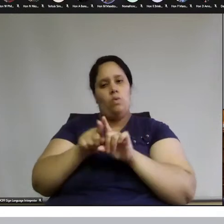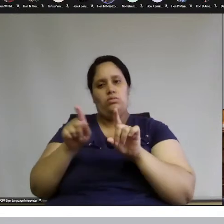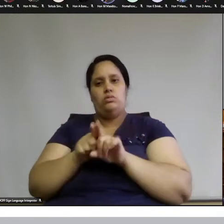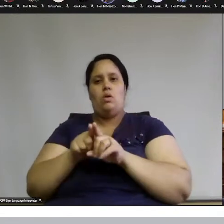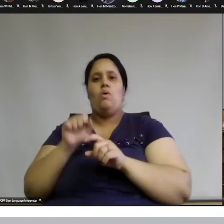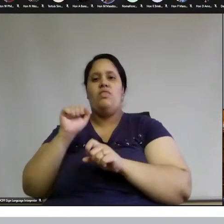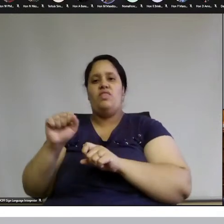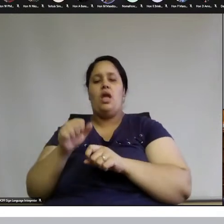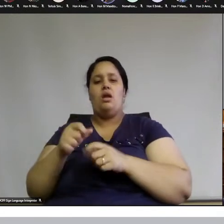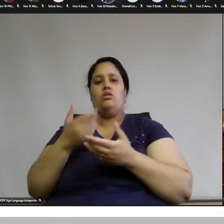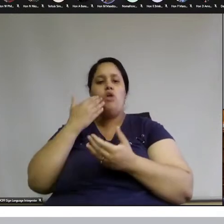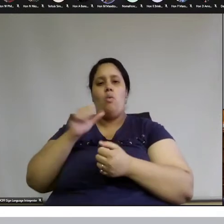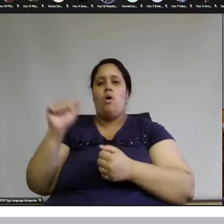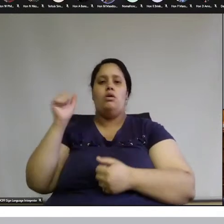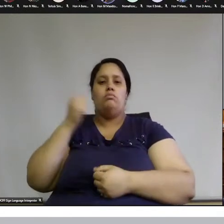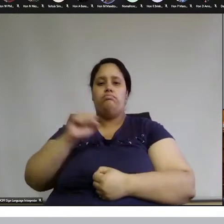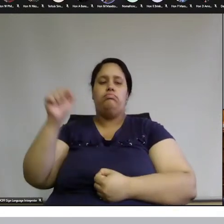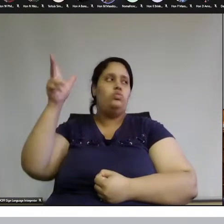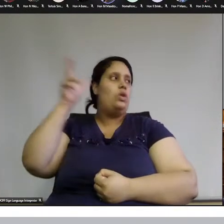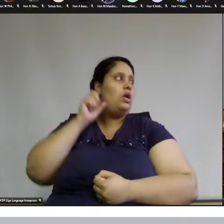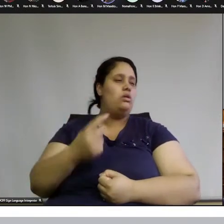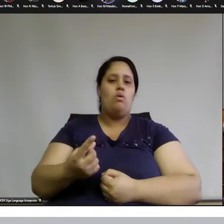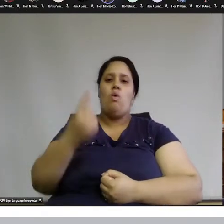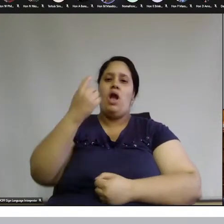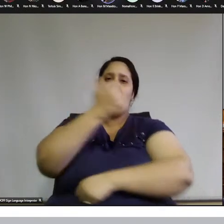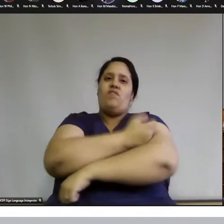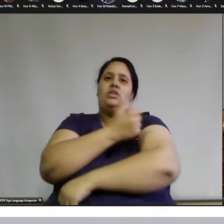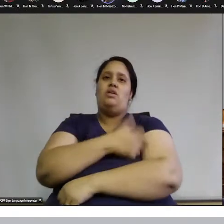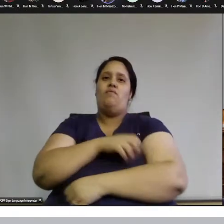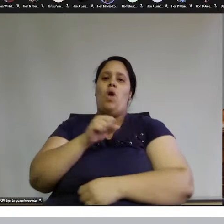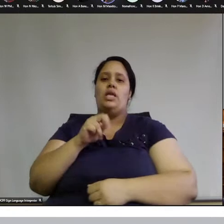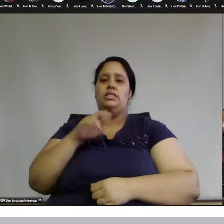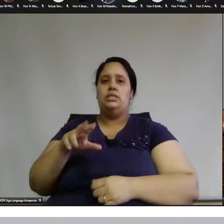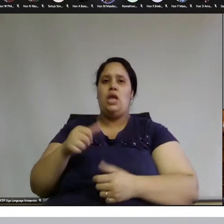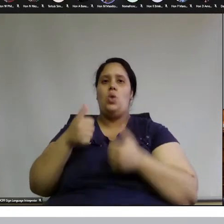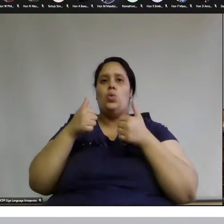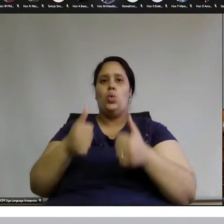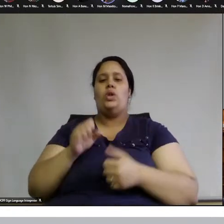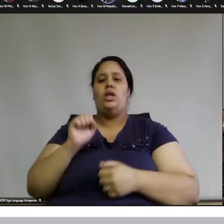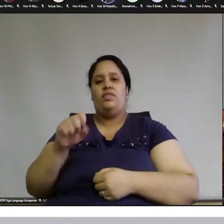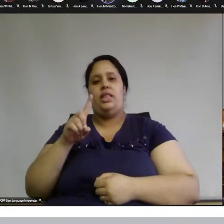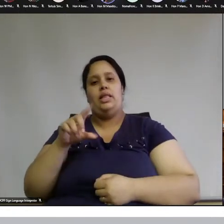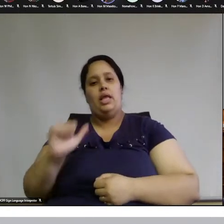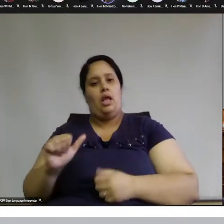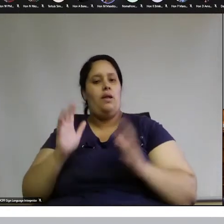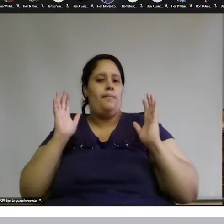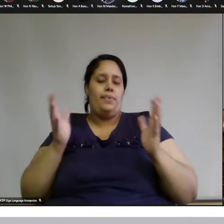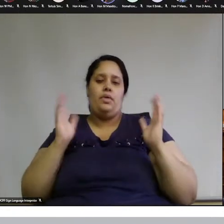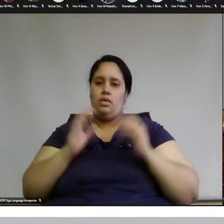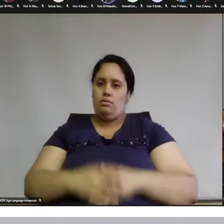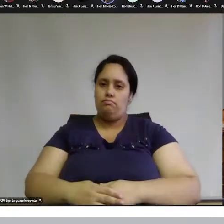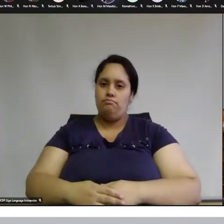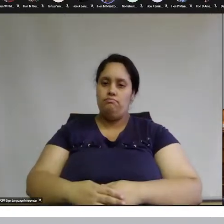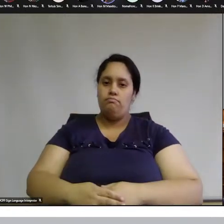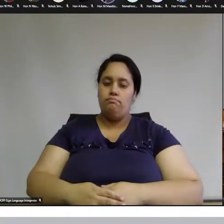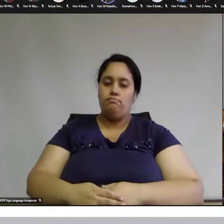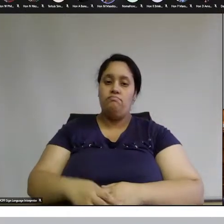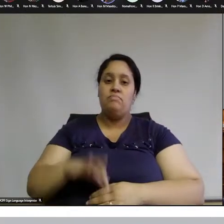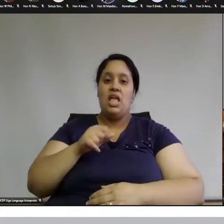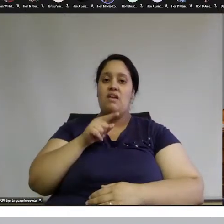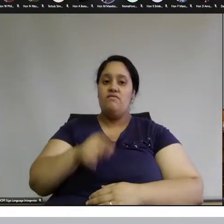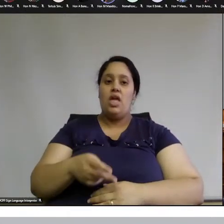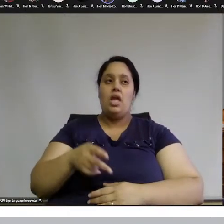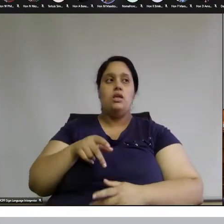are in denial, the only vaccine for ANC and good is the Democratic Alliance. If they inject the DA